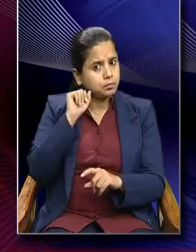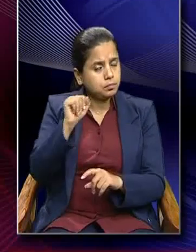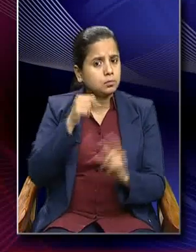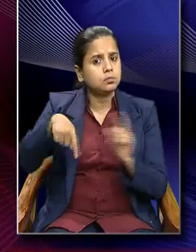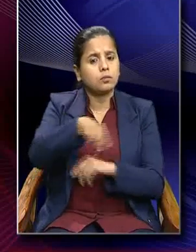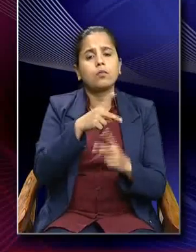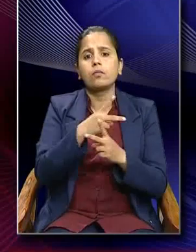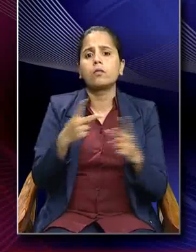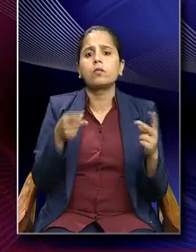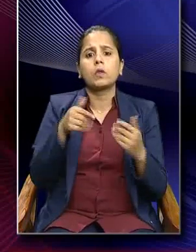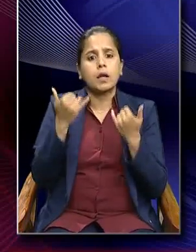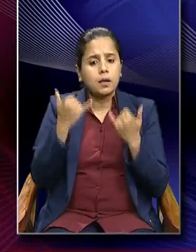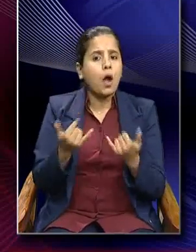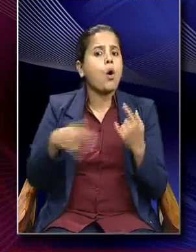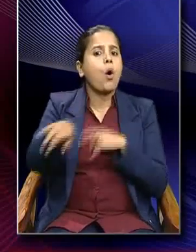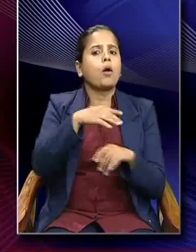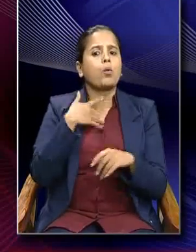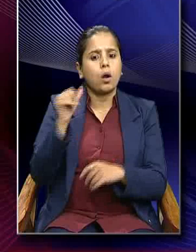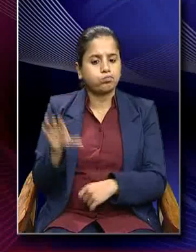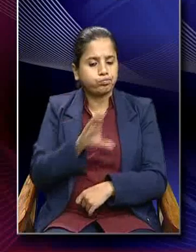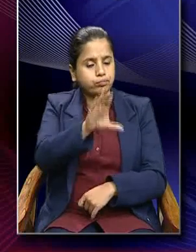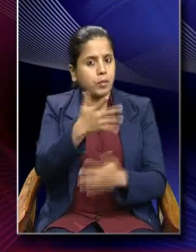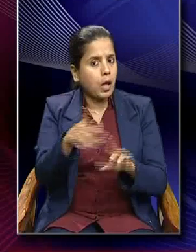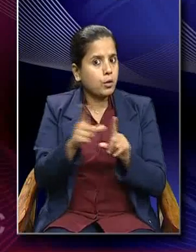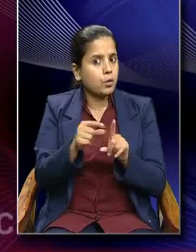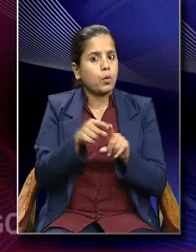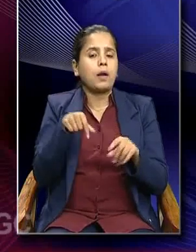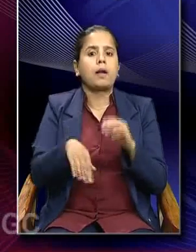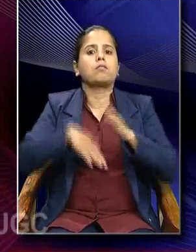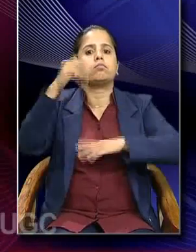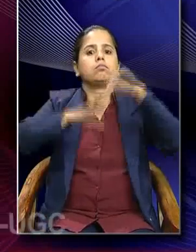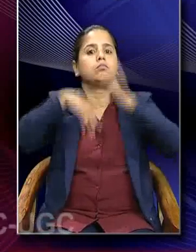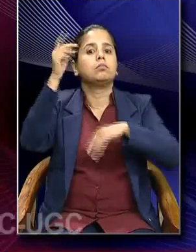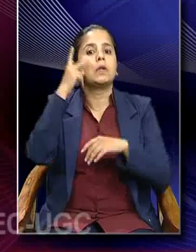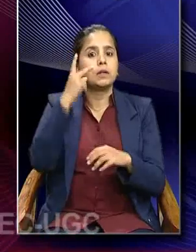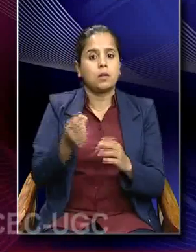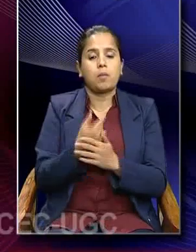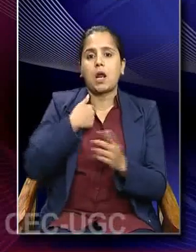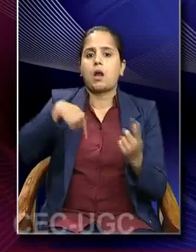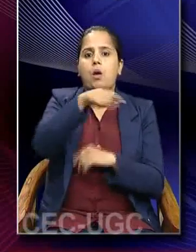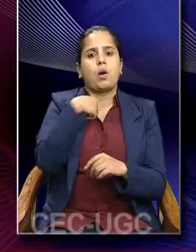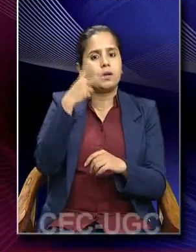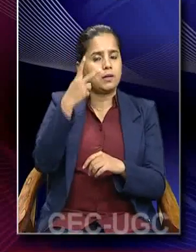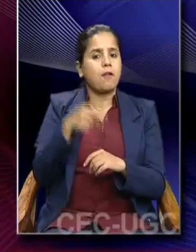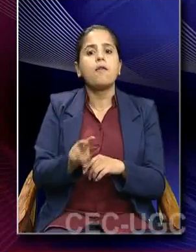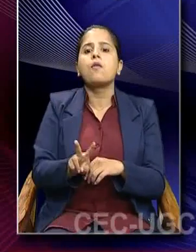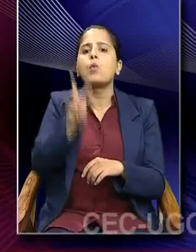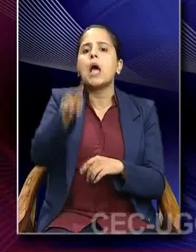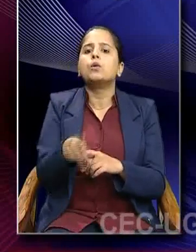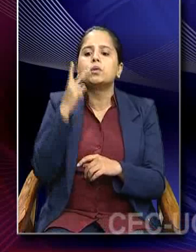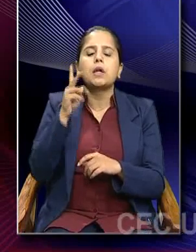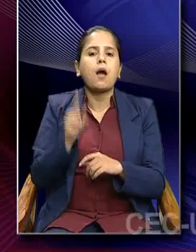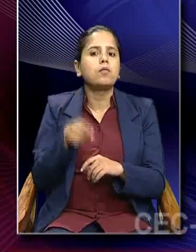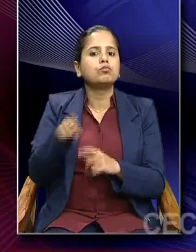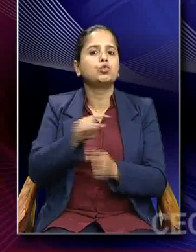in the current system of investment in any kind of infrastructure. So we see value chain, global value chains,